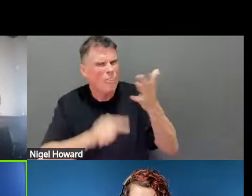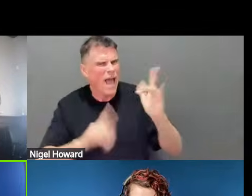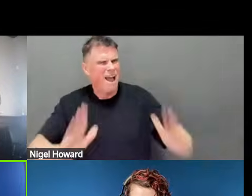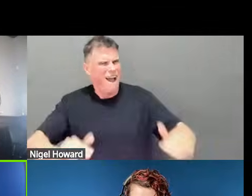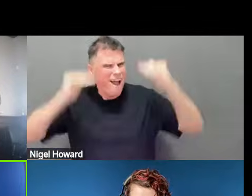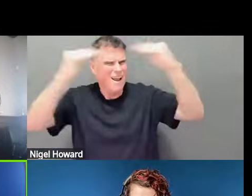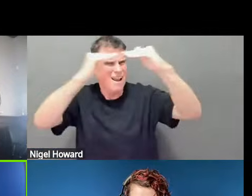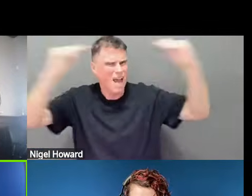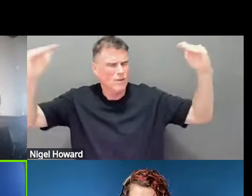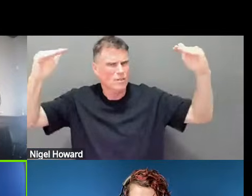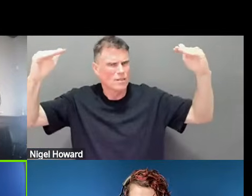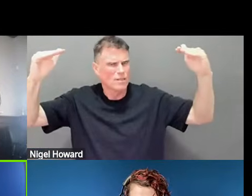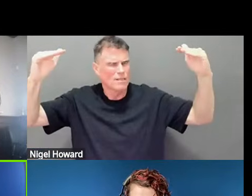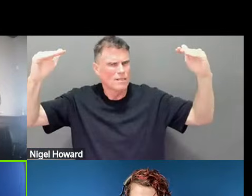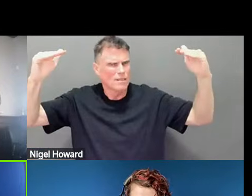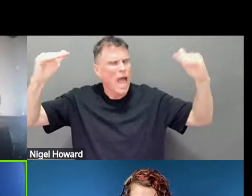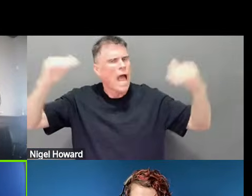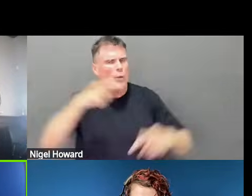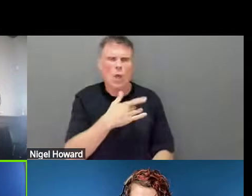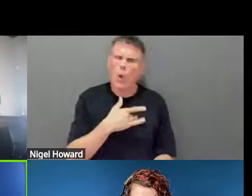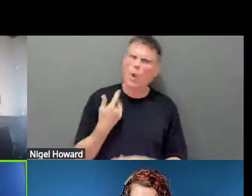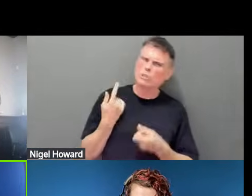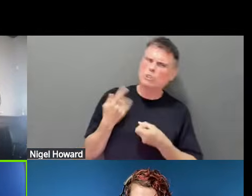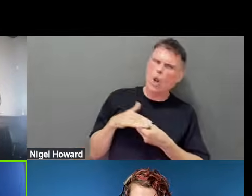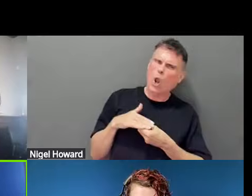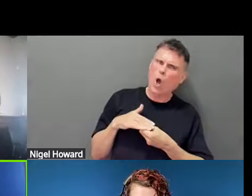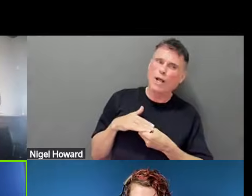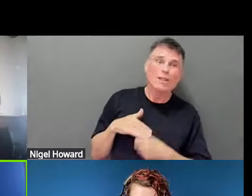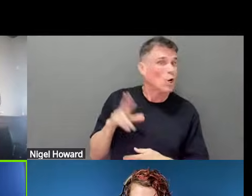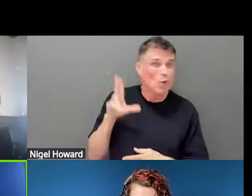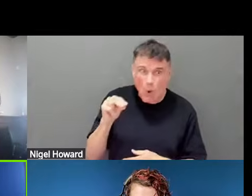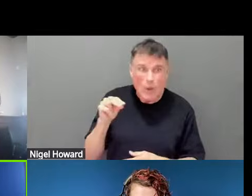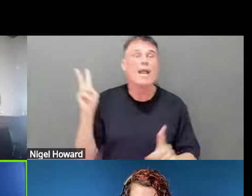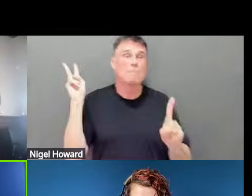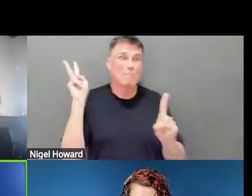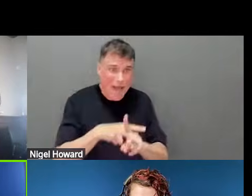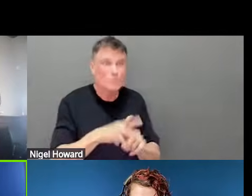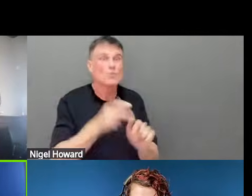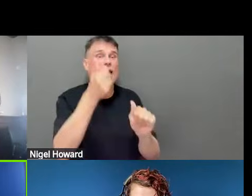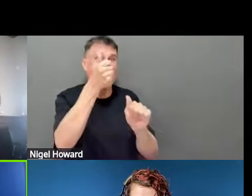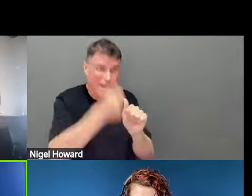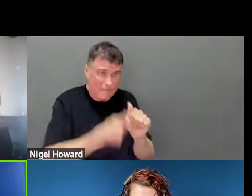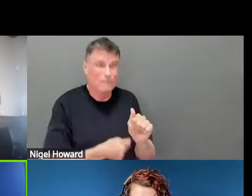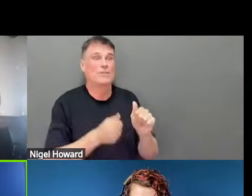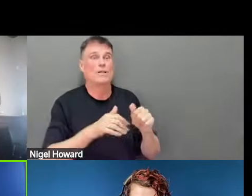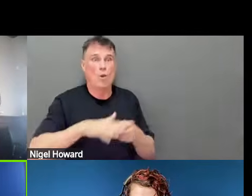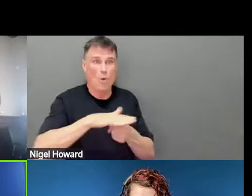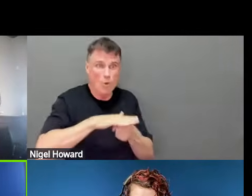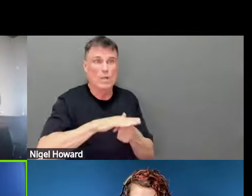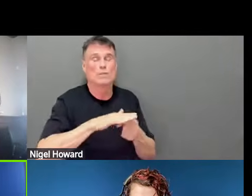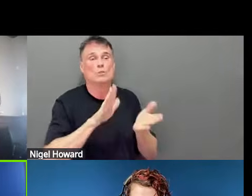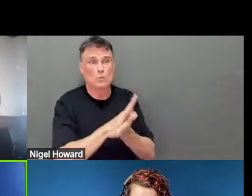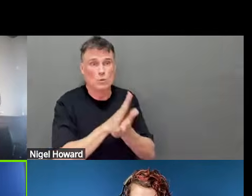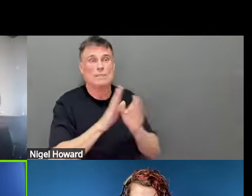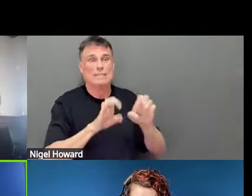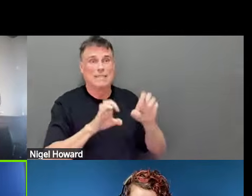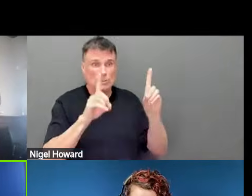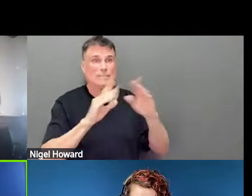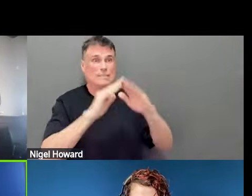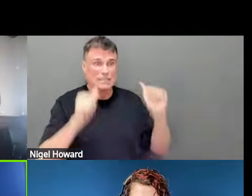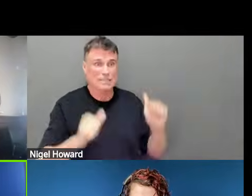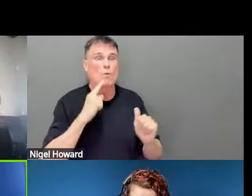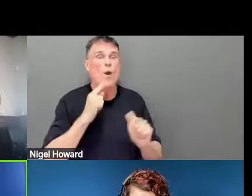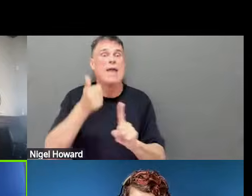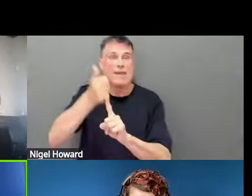stellar, but all of these at the international level also apply to the